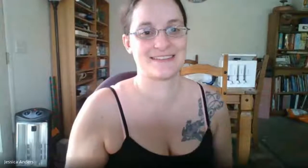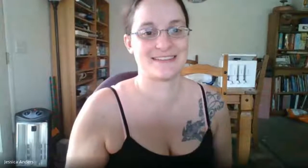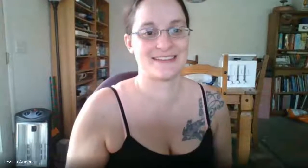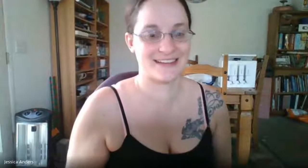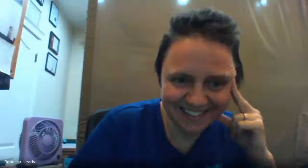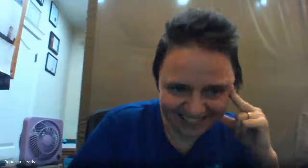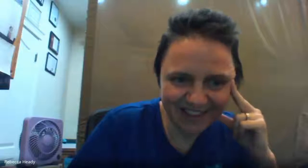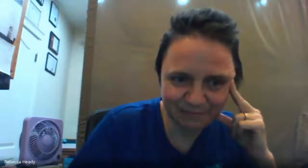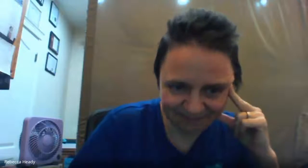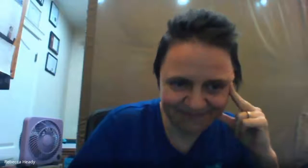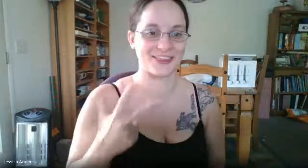Yeah. 3 girls.